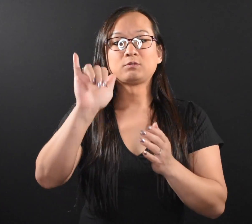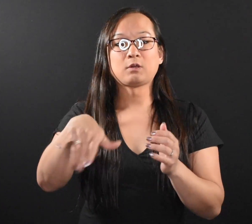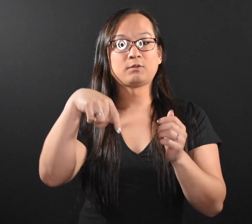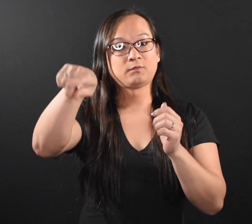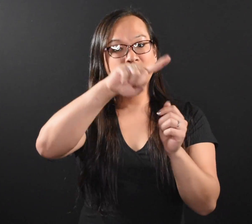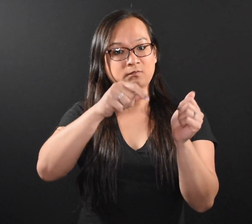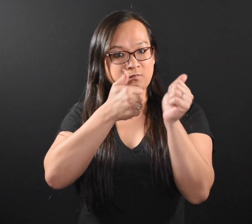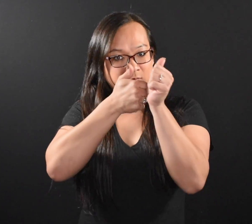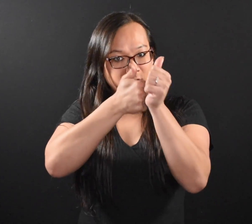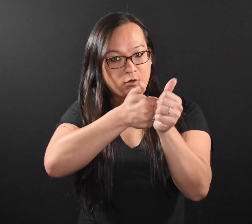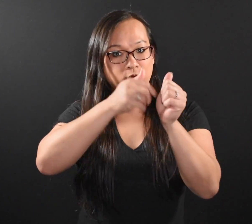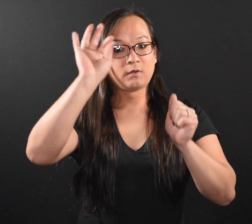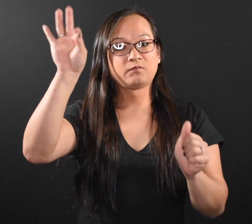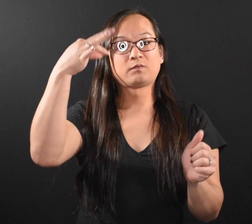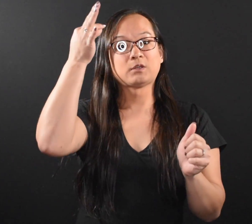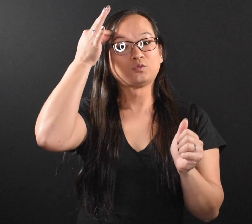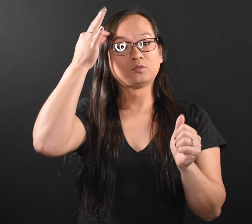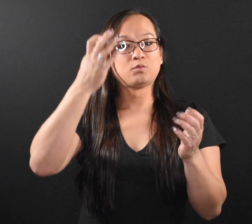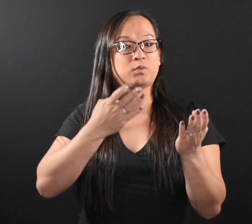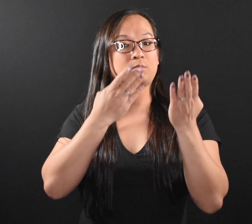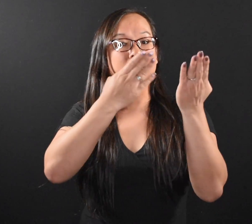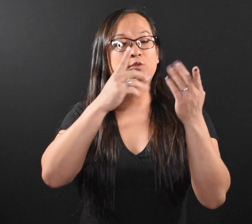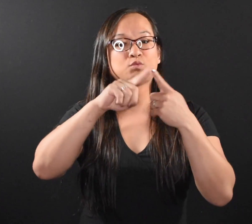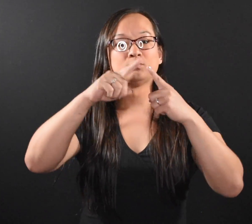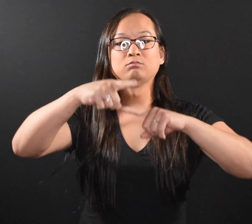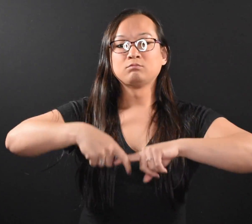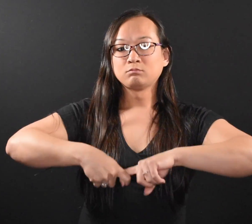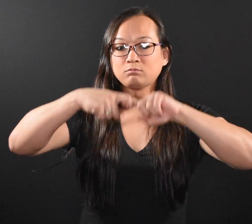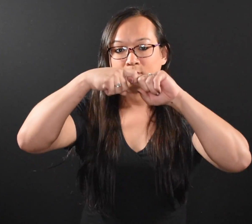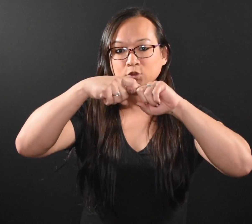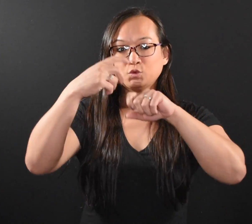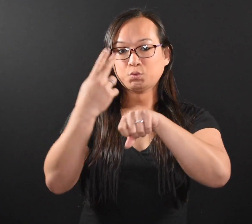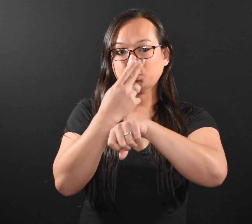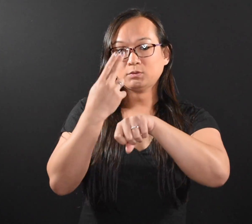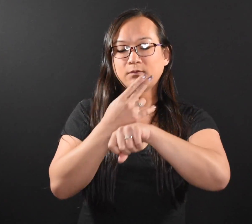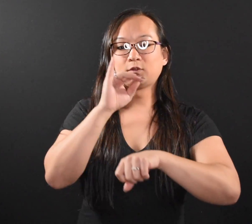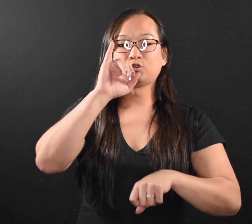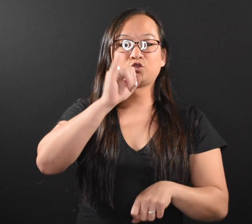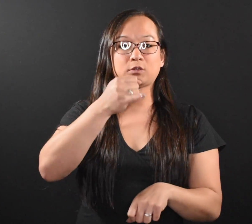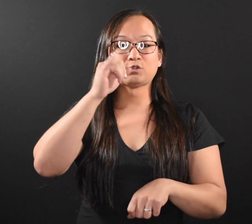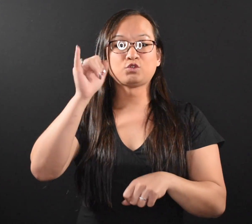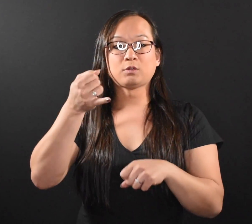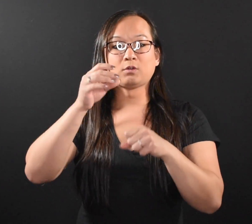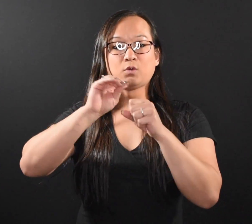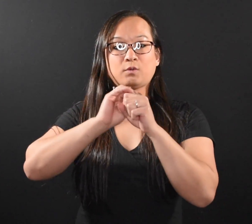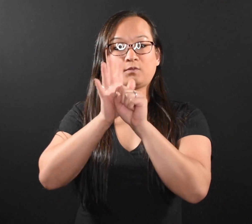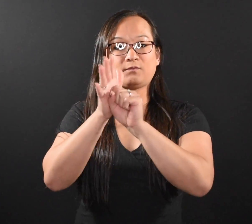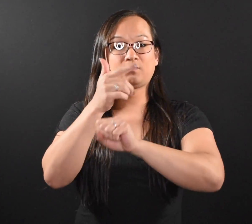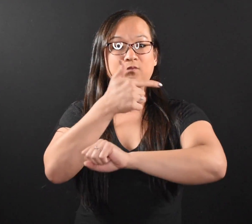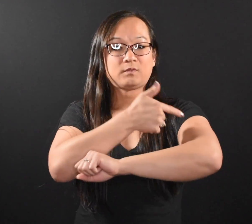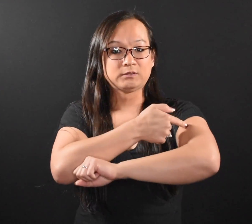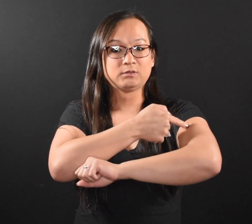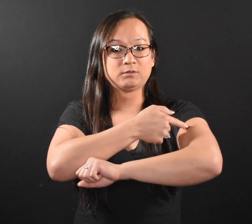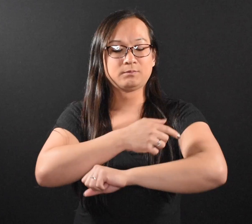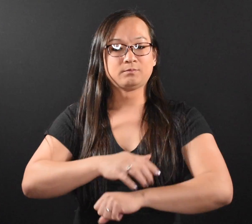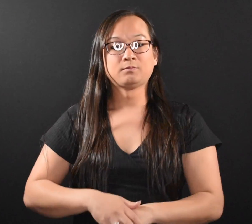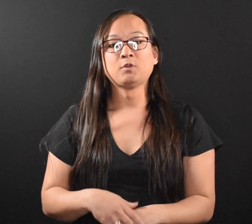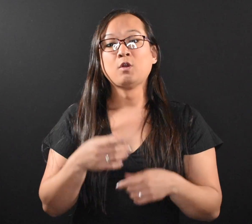state advising that they follow the federal recommendations to pause use of Johnson & Johnson COVID-19 vaccine.